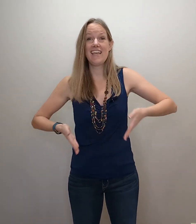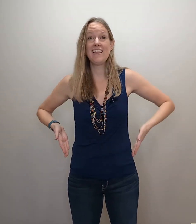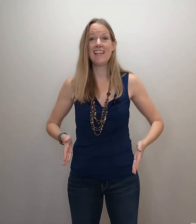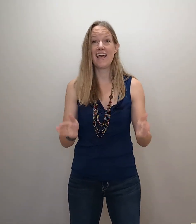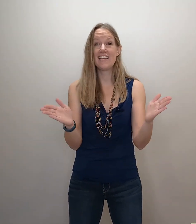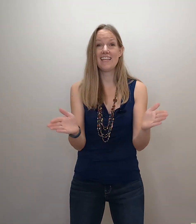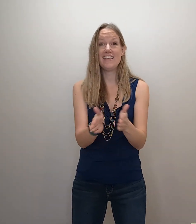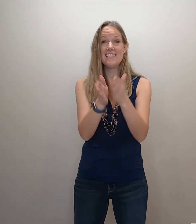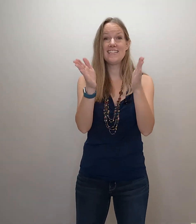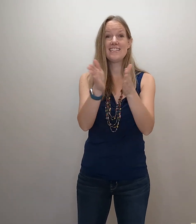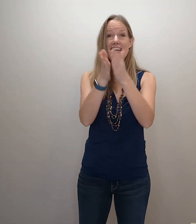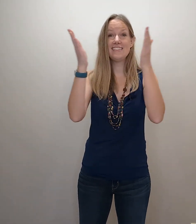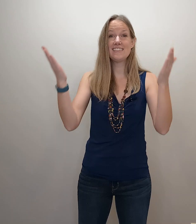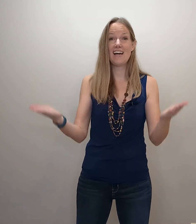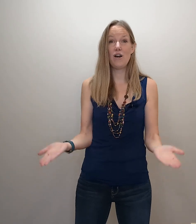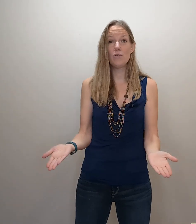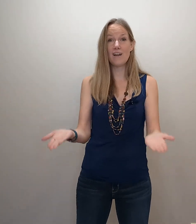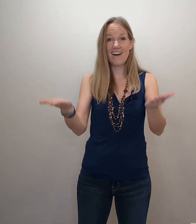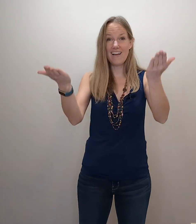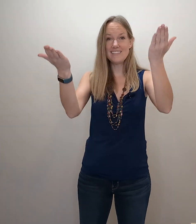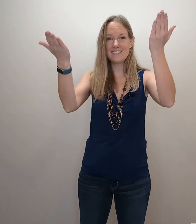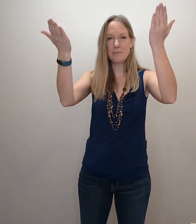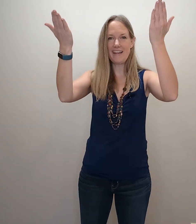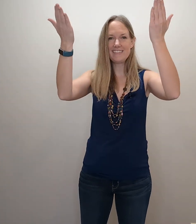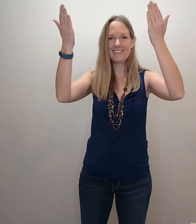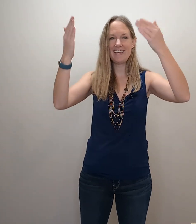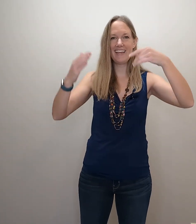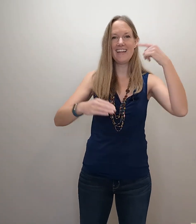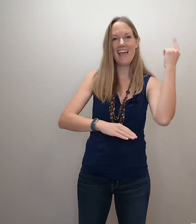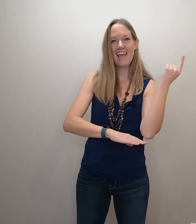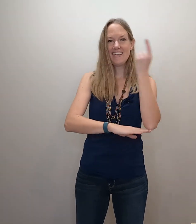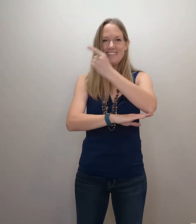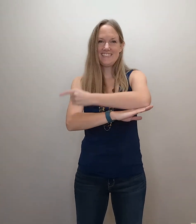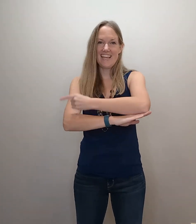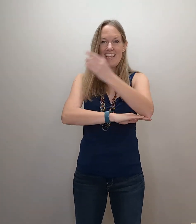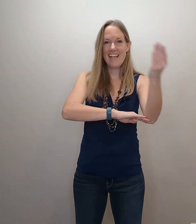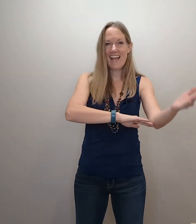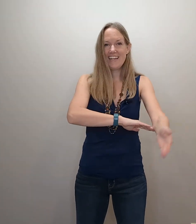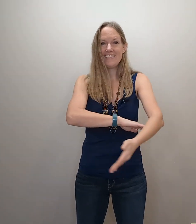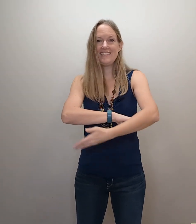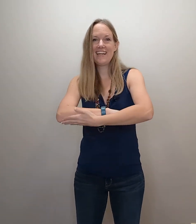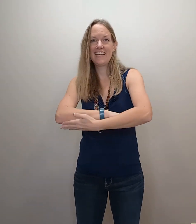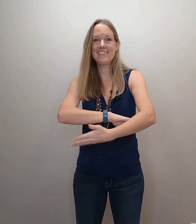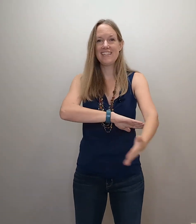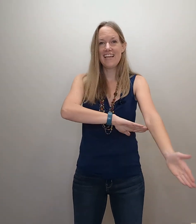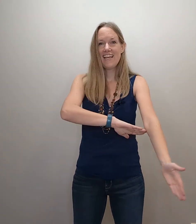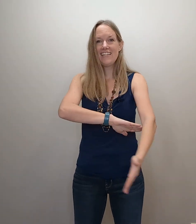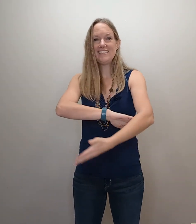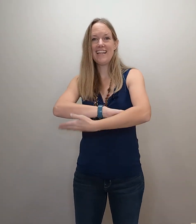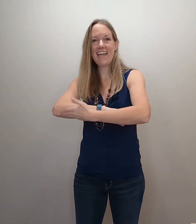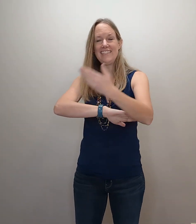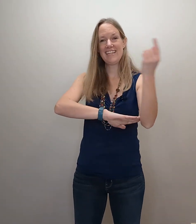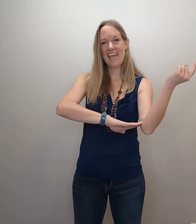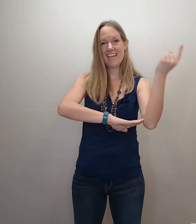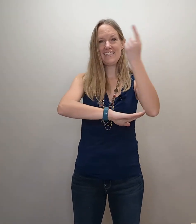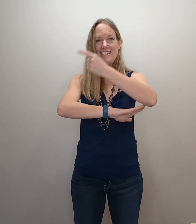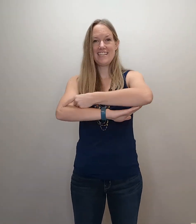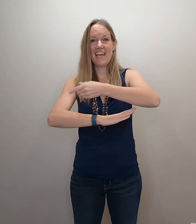day, let incense arise. Let's practice again. Day and night, night and